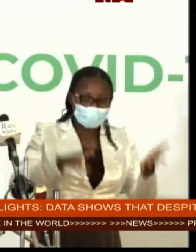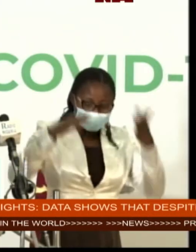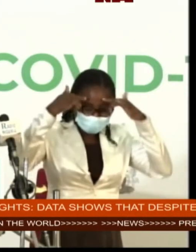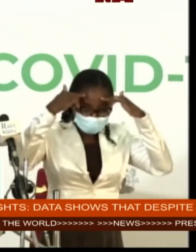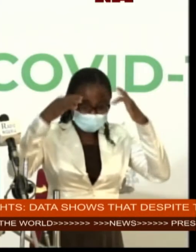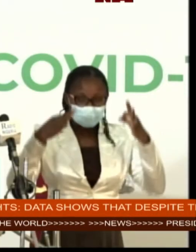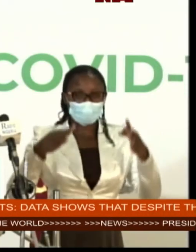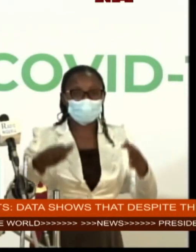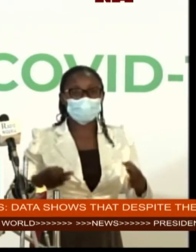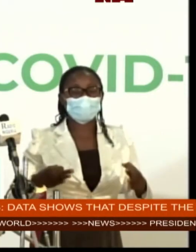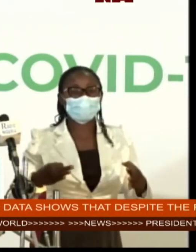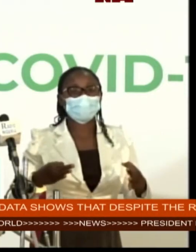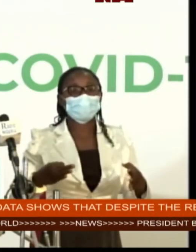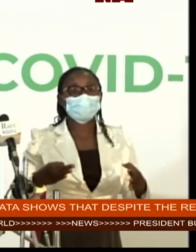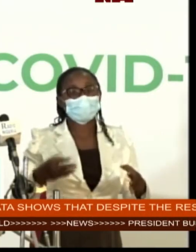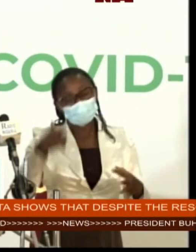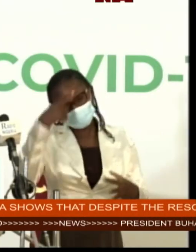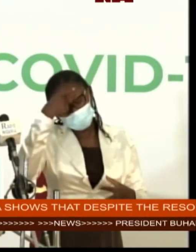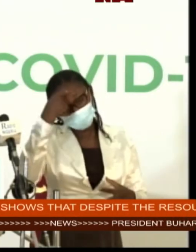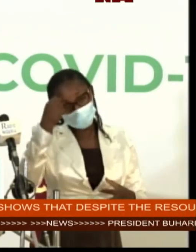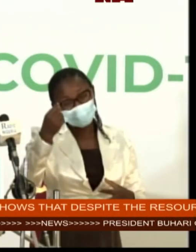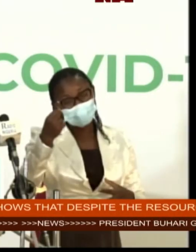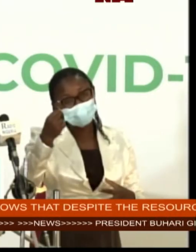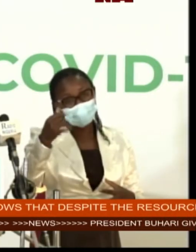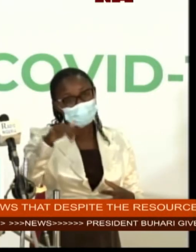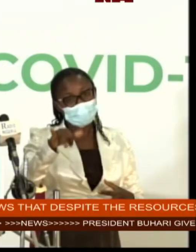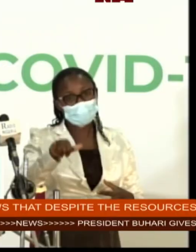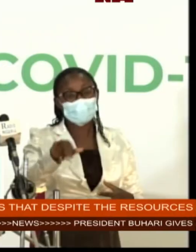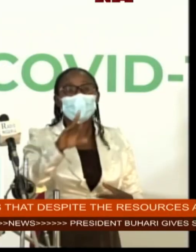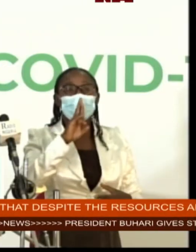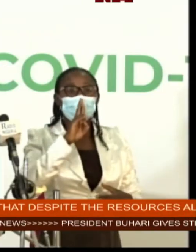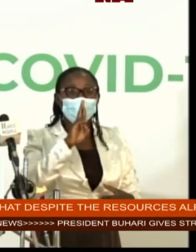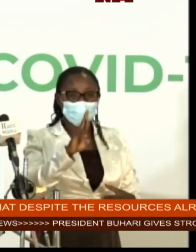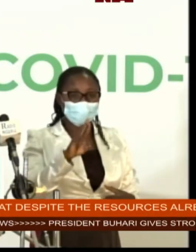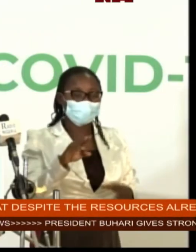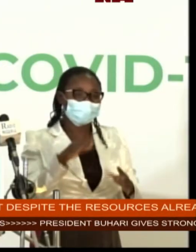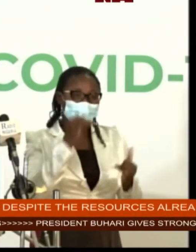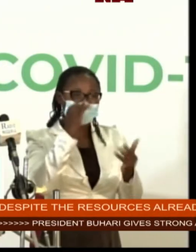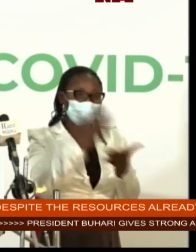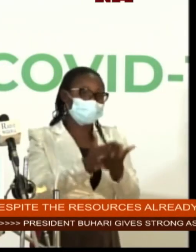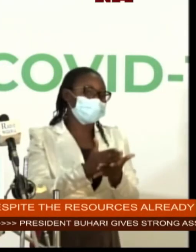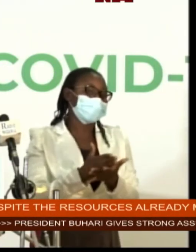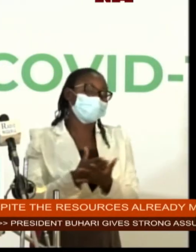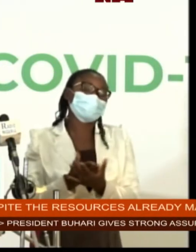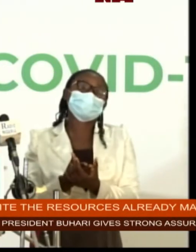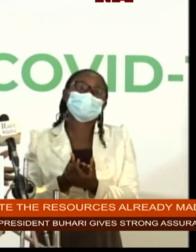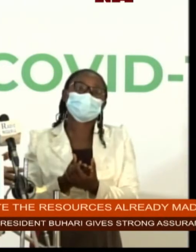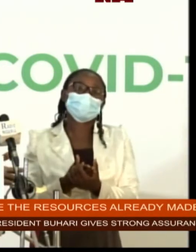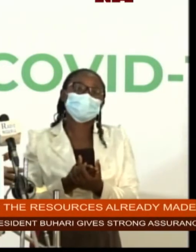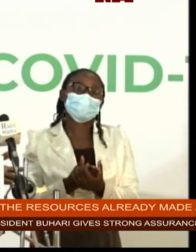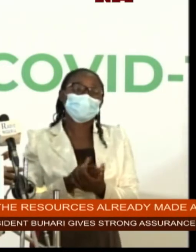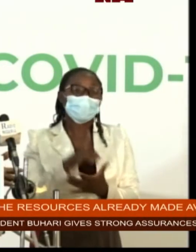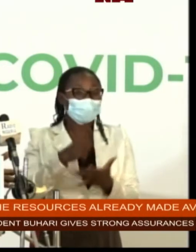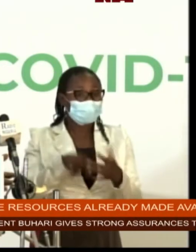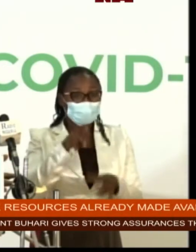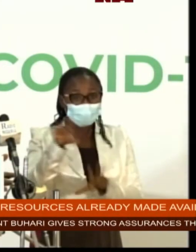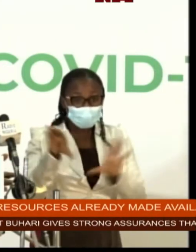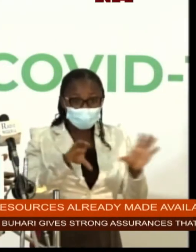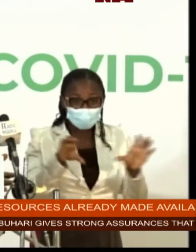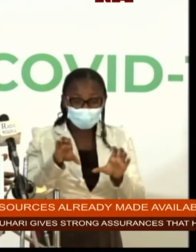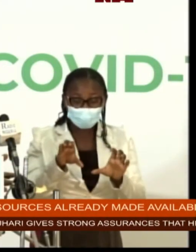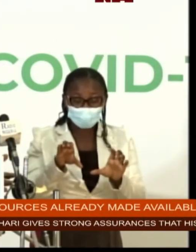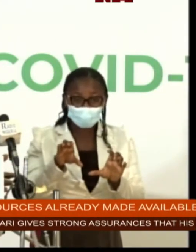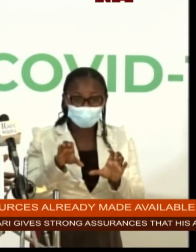decisions, because they are," end of quote. What you do,